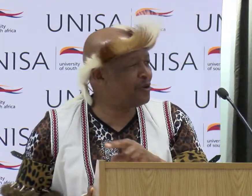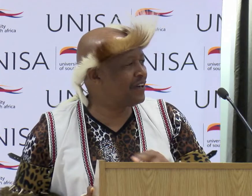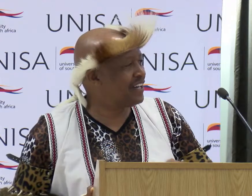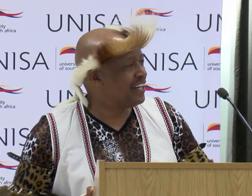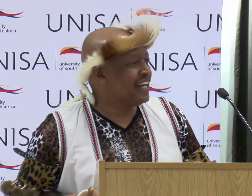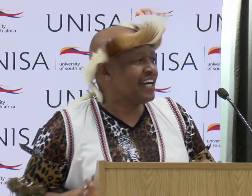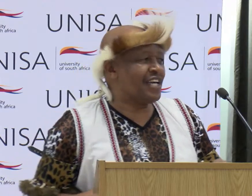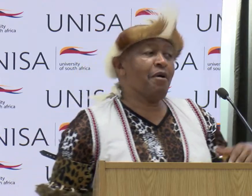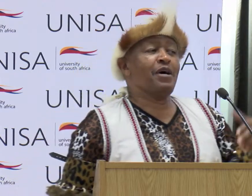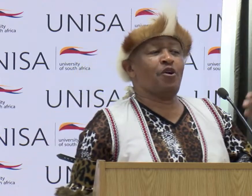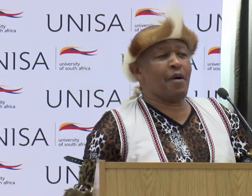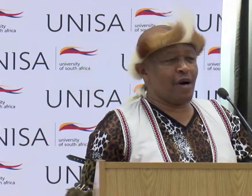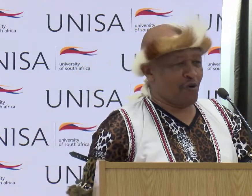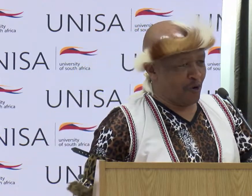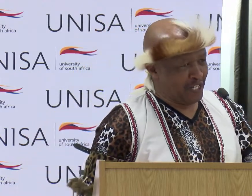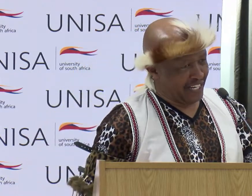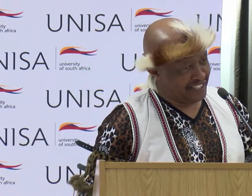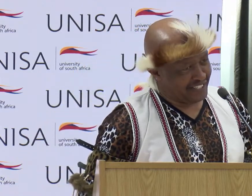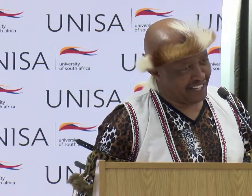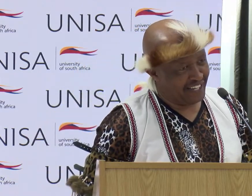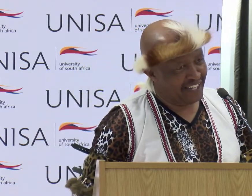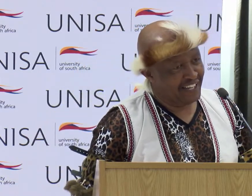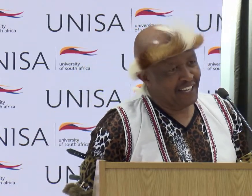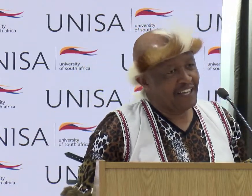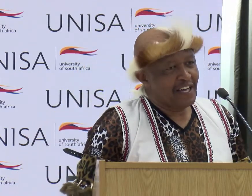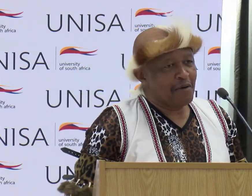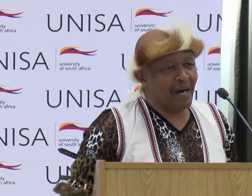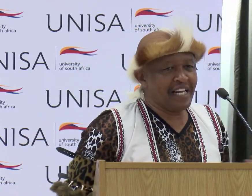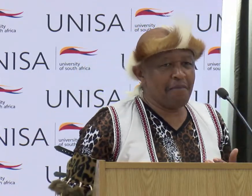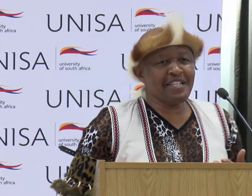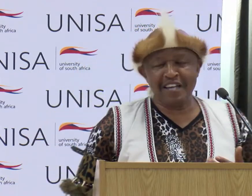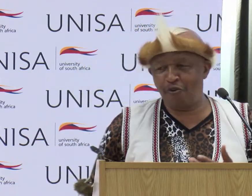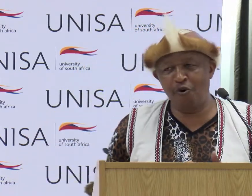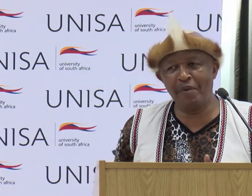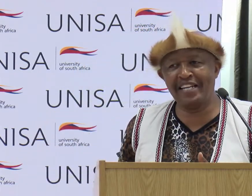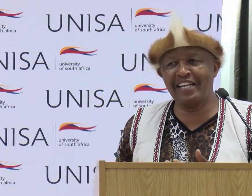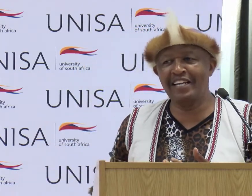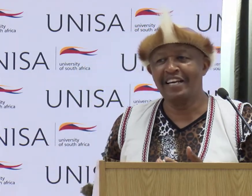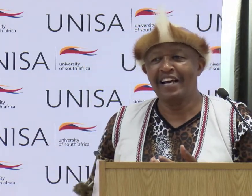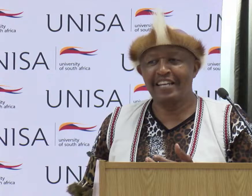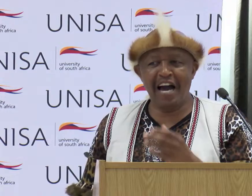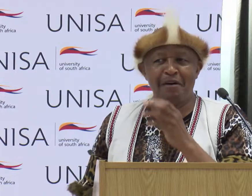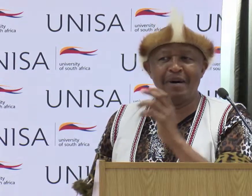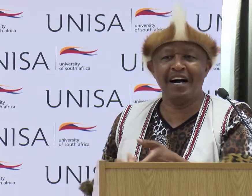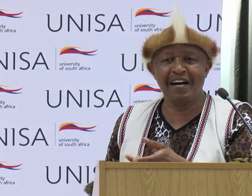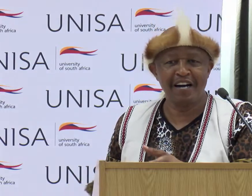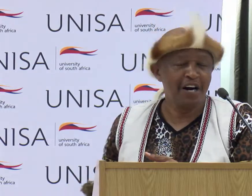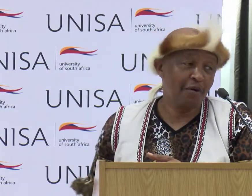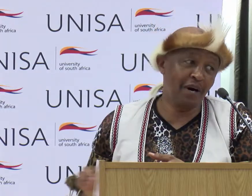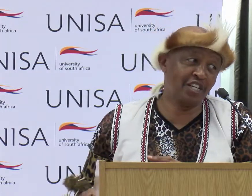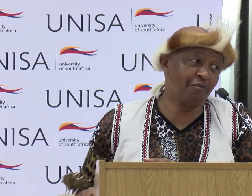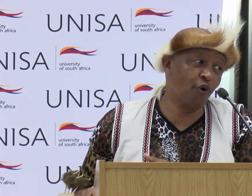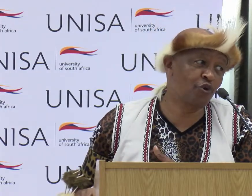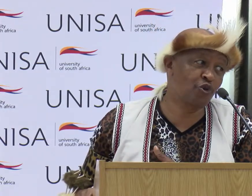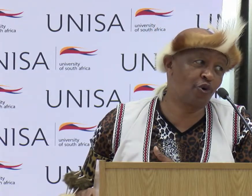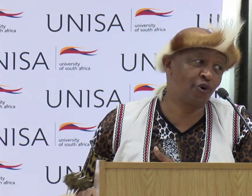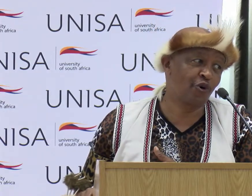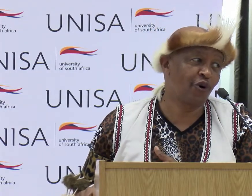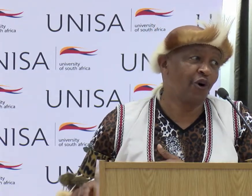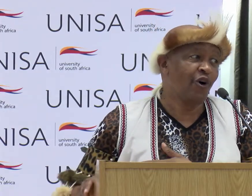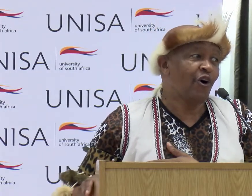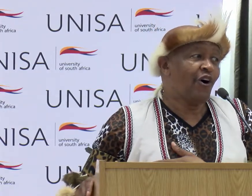gararo ke bomanopa ba kokotletsa ba re he ba sa khumane nama ba je